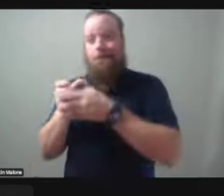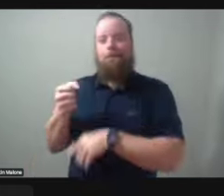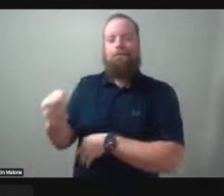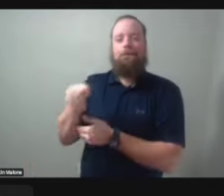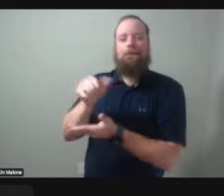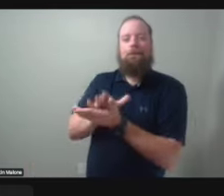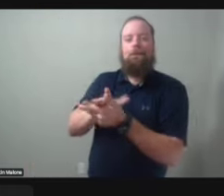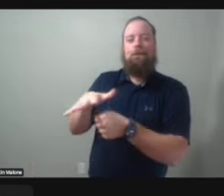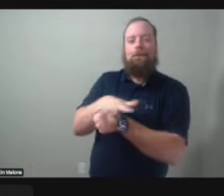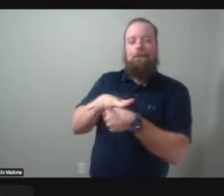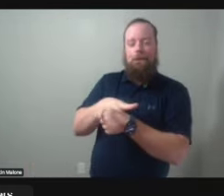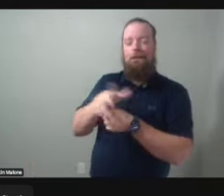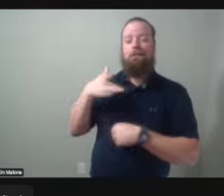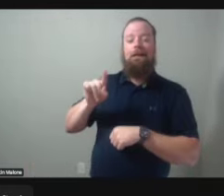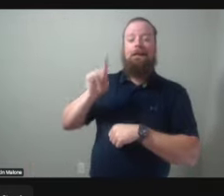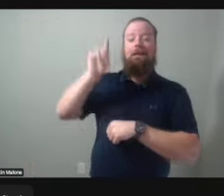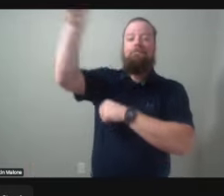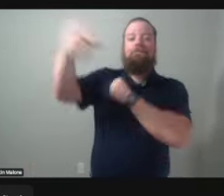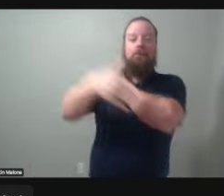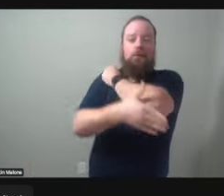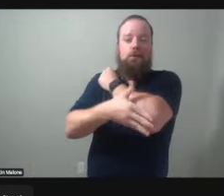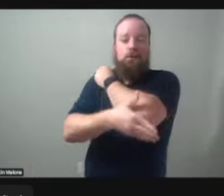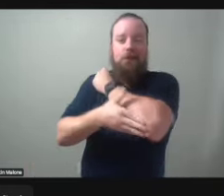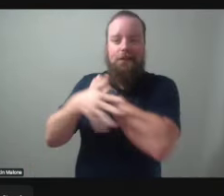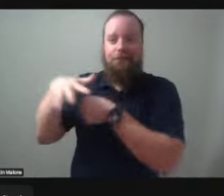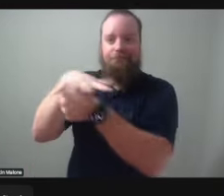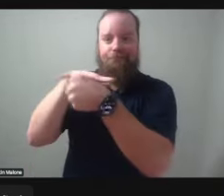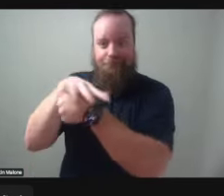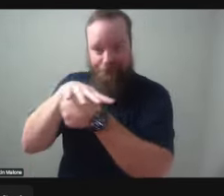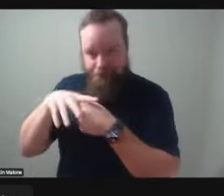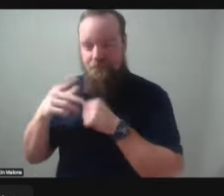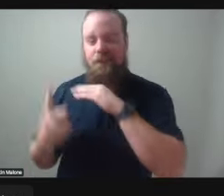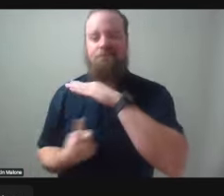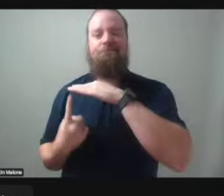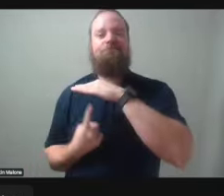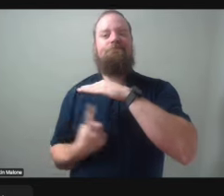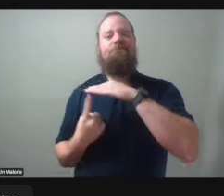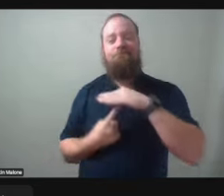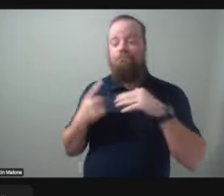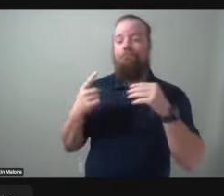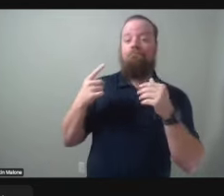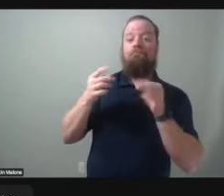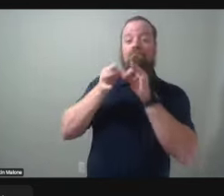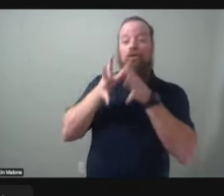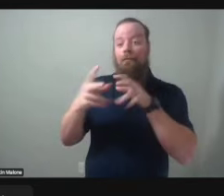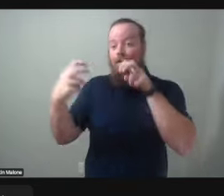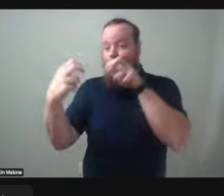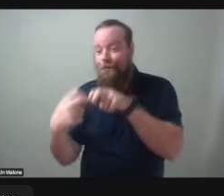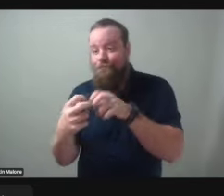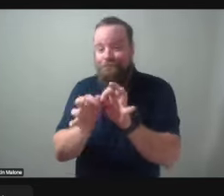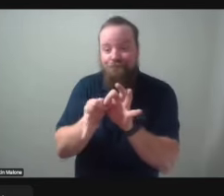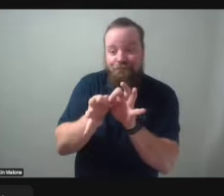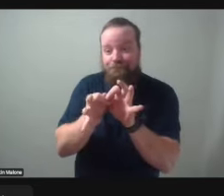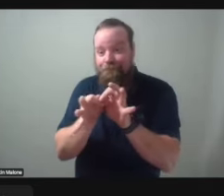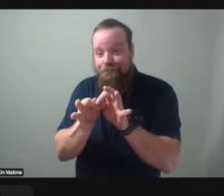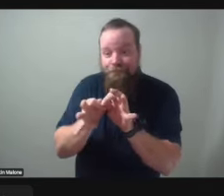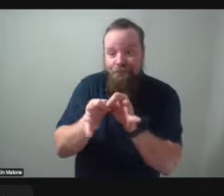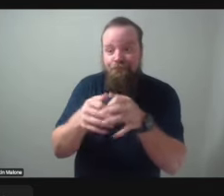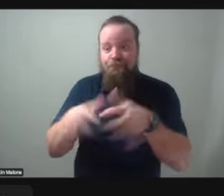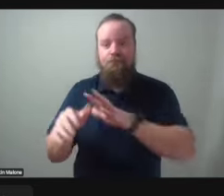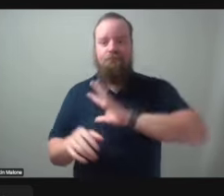maybe might represent a student who's going to their local public school and they are what's called mainstream, but the only